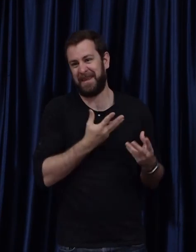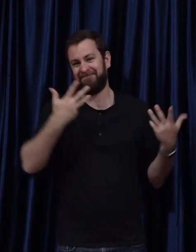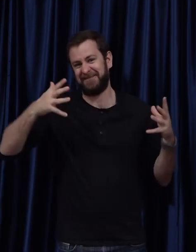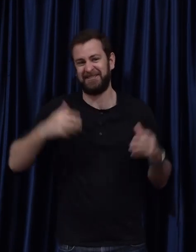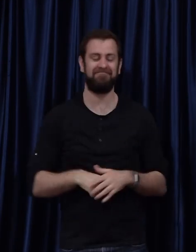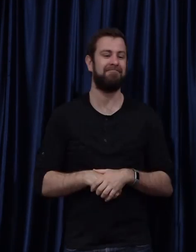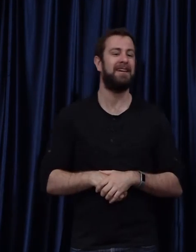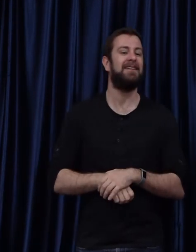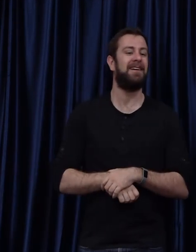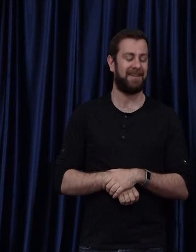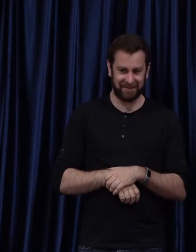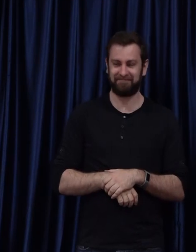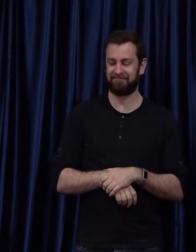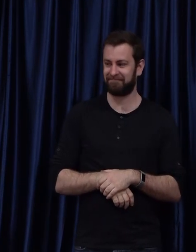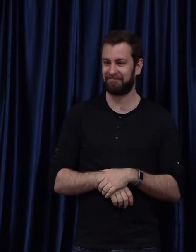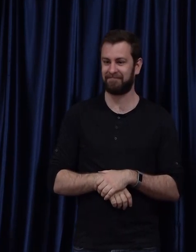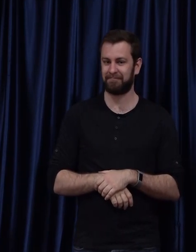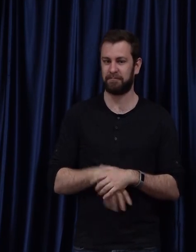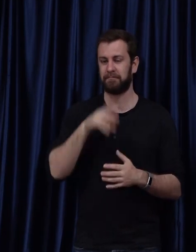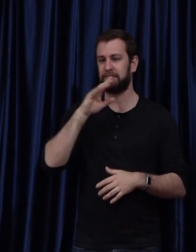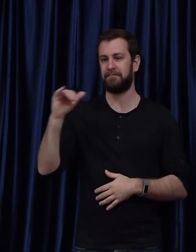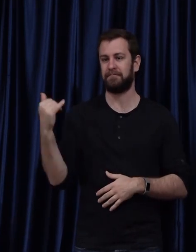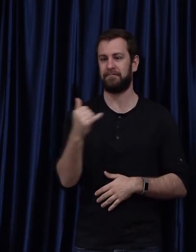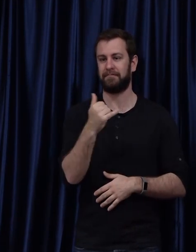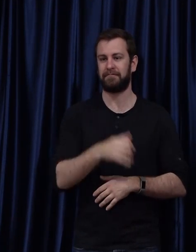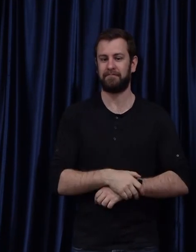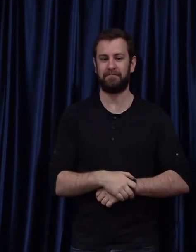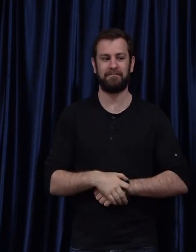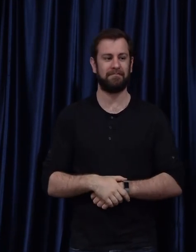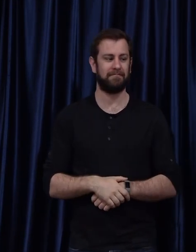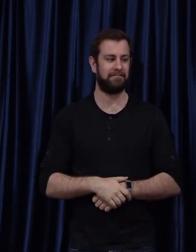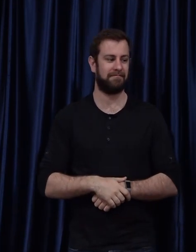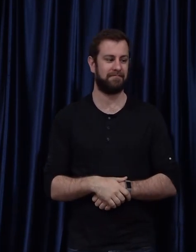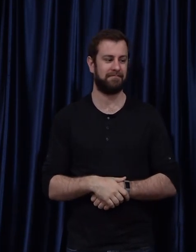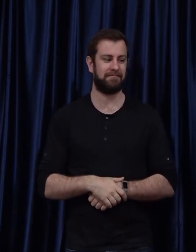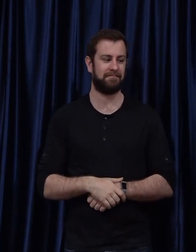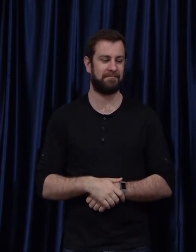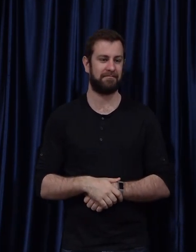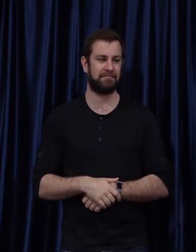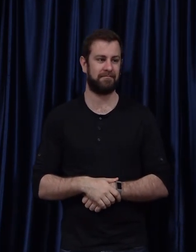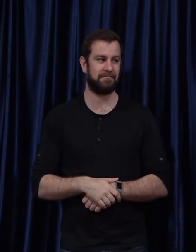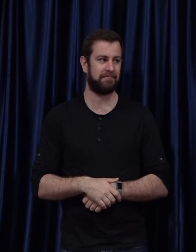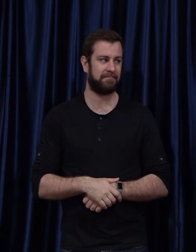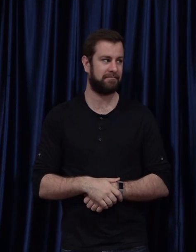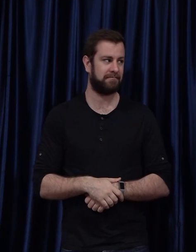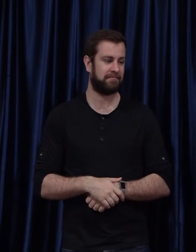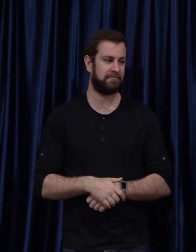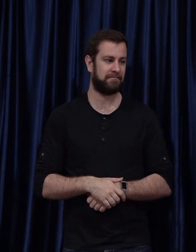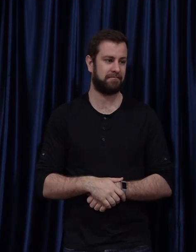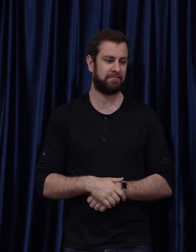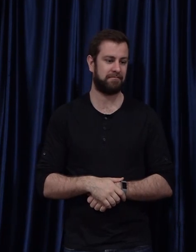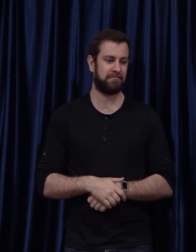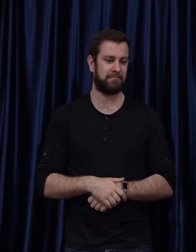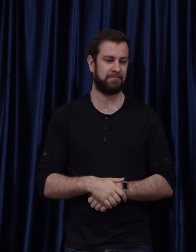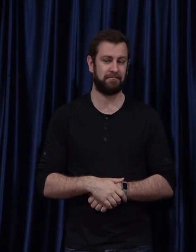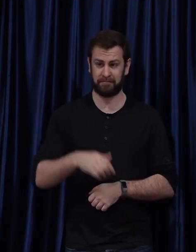Umar ibn Khattab said, Wallahi ma sabaqtu Aba Bakrin qattu ila khayrin illa sabaqani ilay.